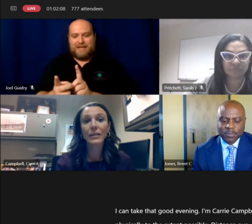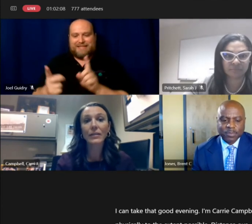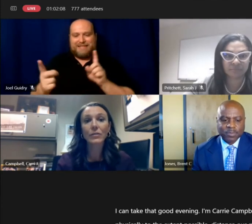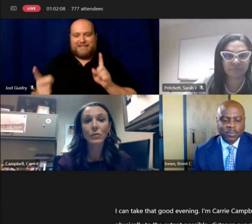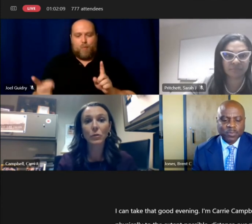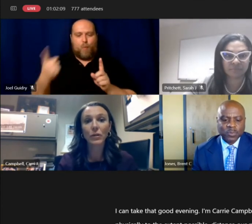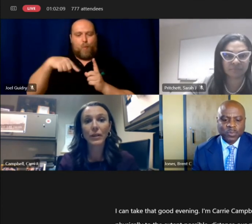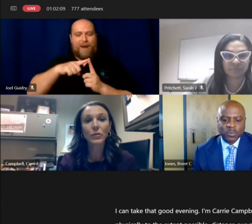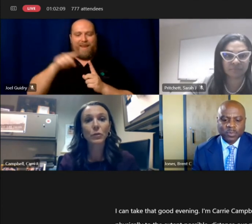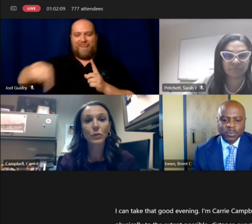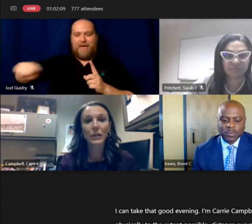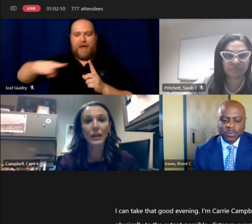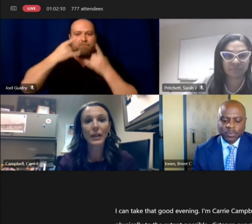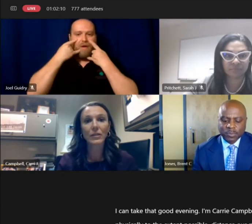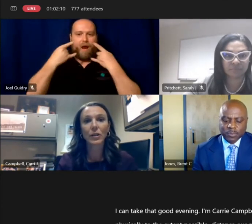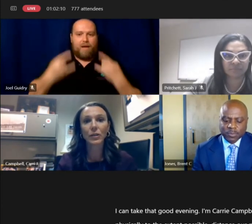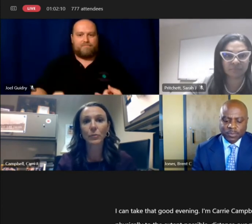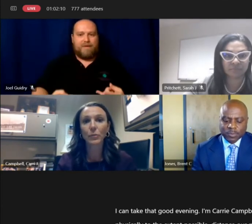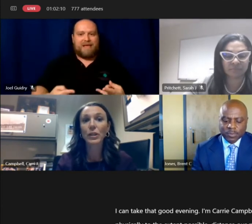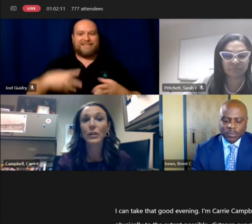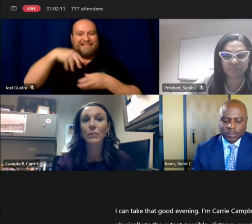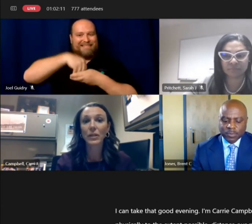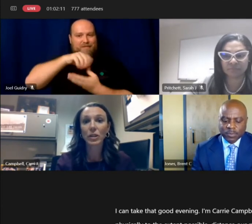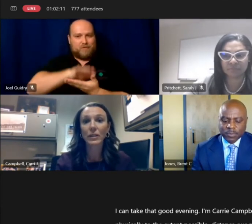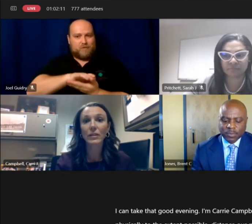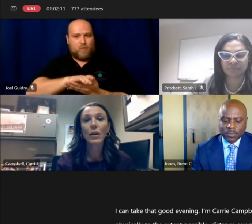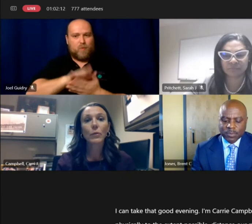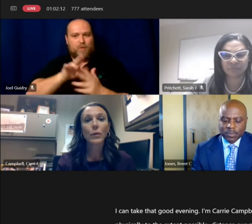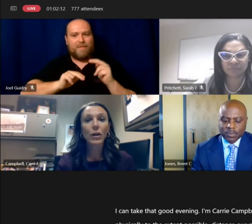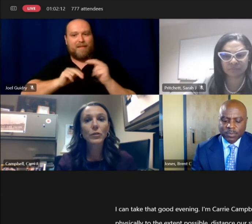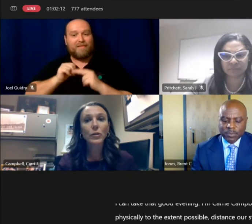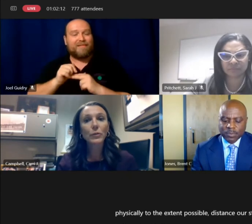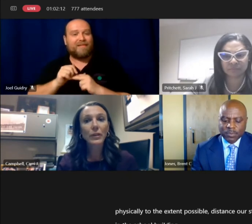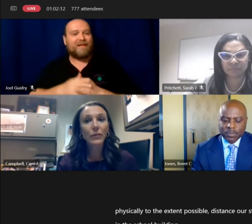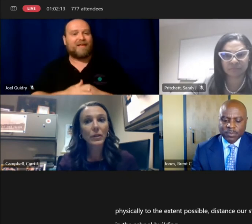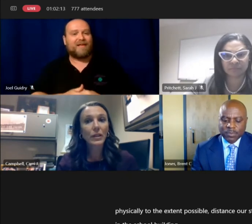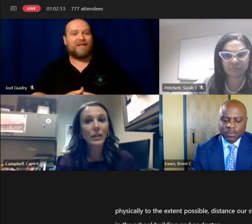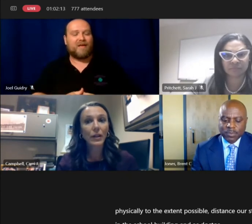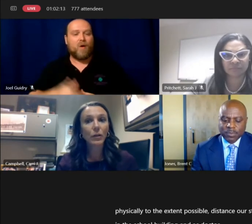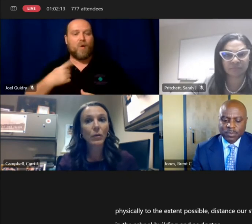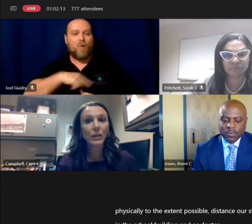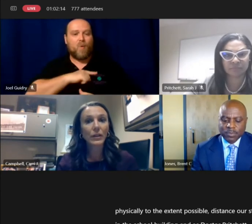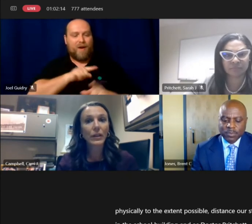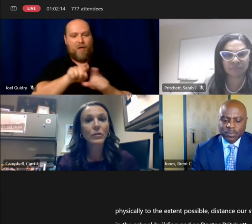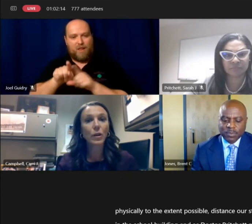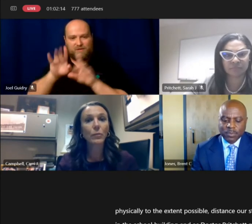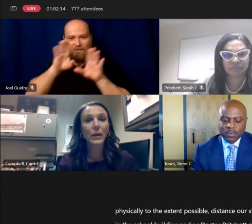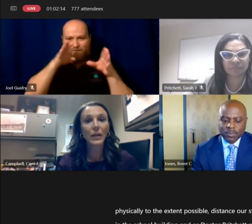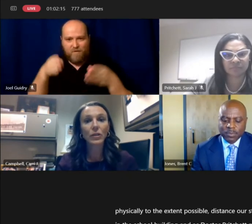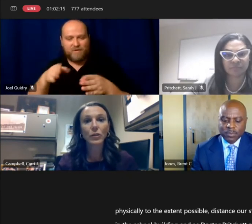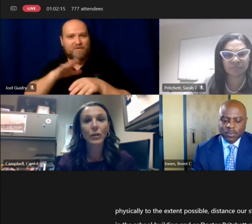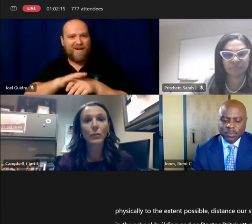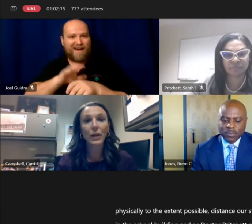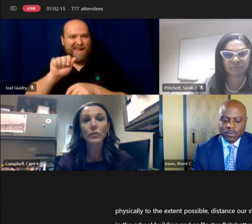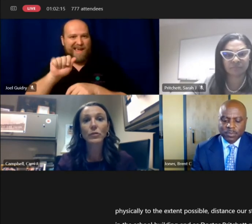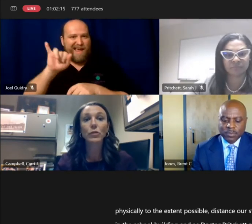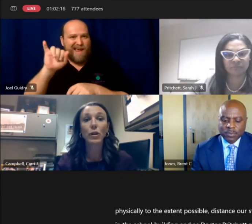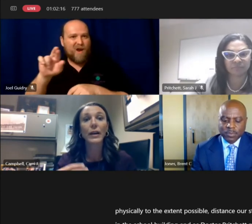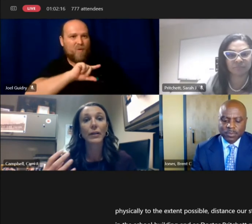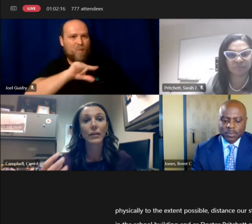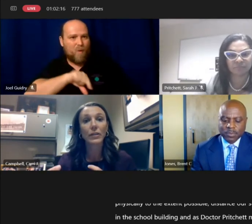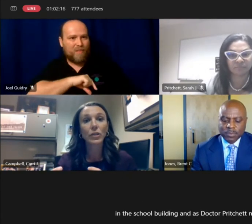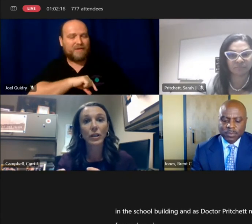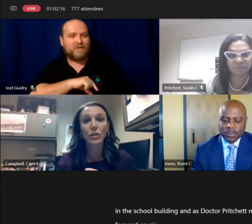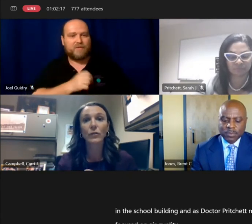in school, in the school building. And as Dr. Pritchett mentioned, we're also really focused on air quality. So making sure that we have strong